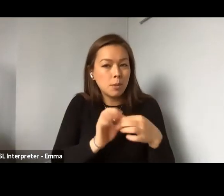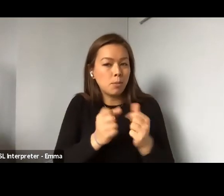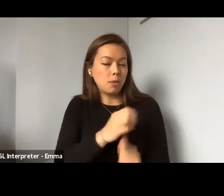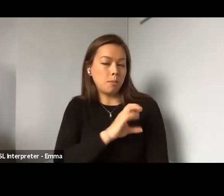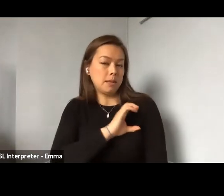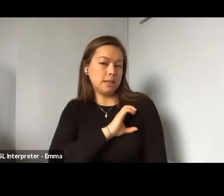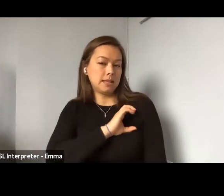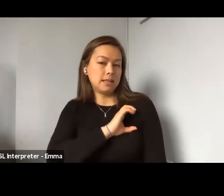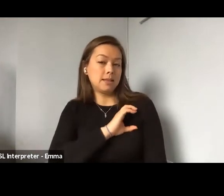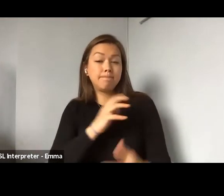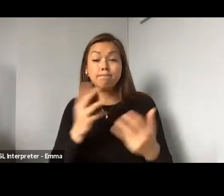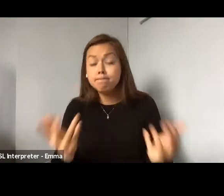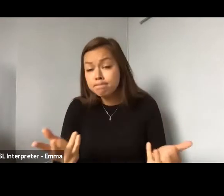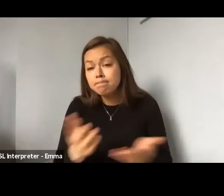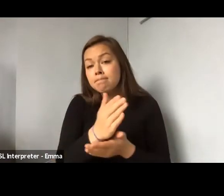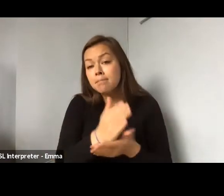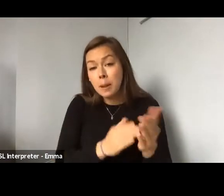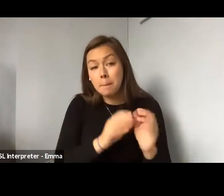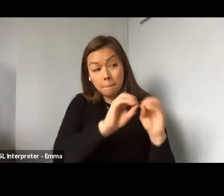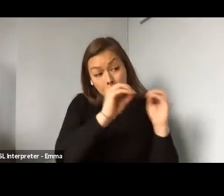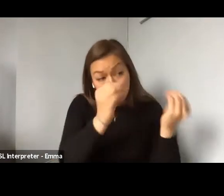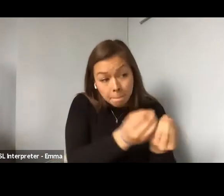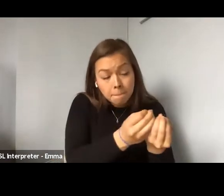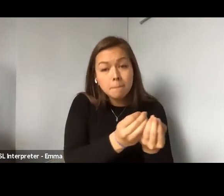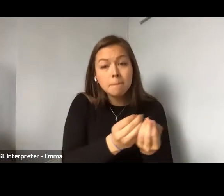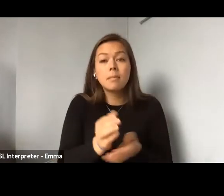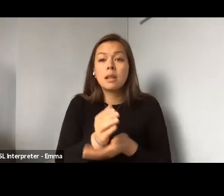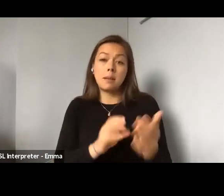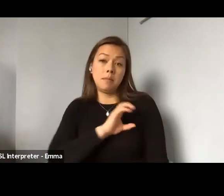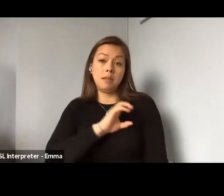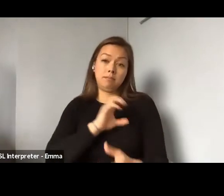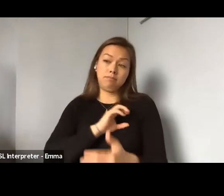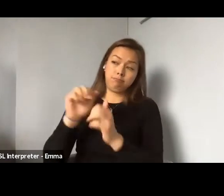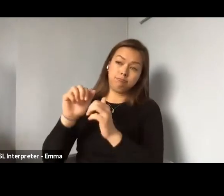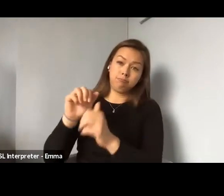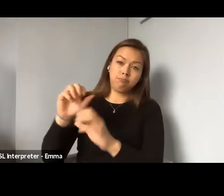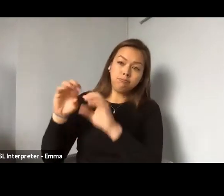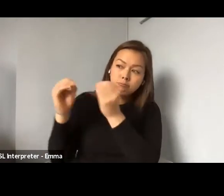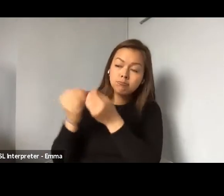organizations, may or may not have the trust of youth in the way that we hope that they do.